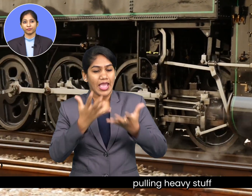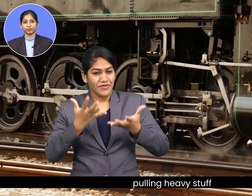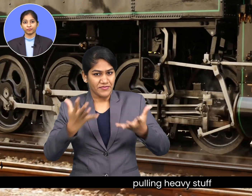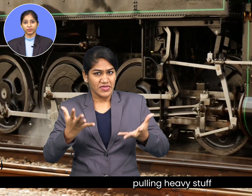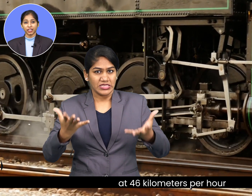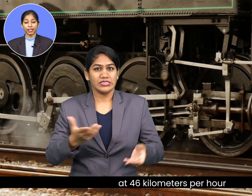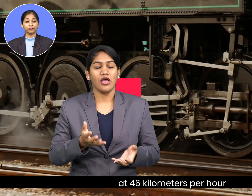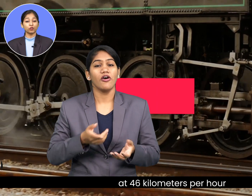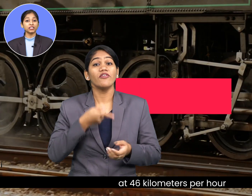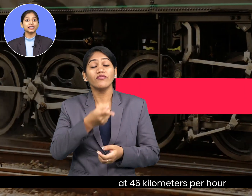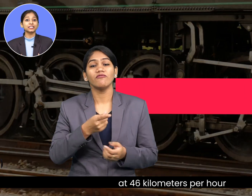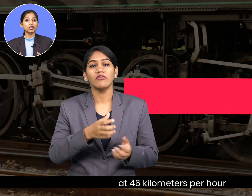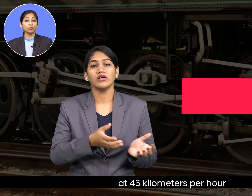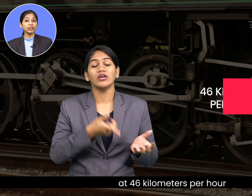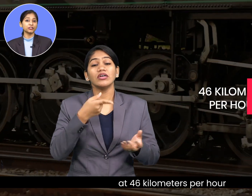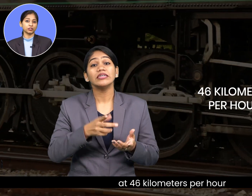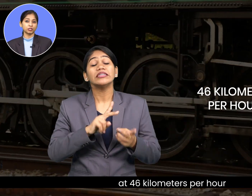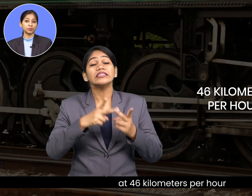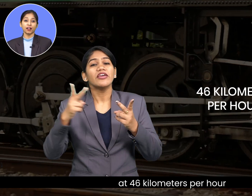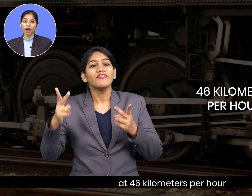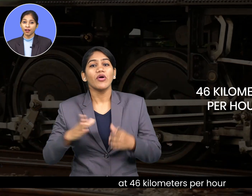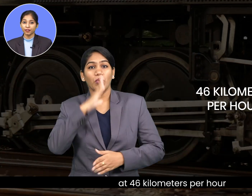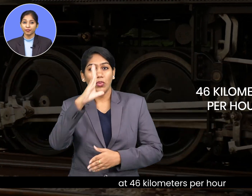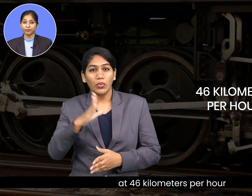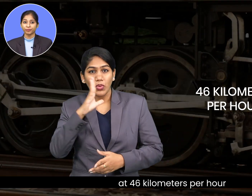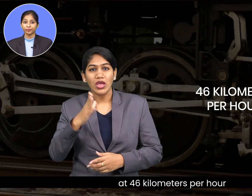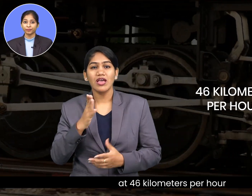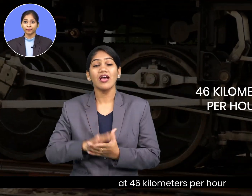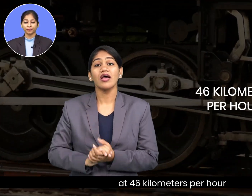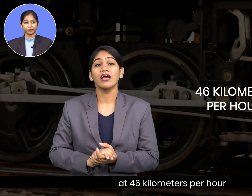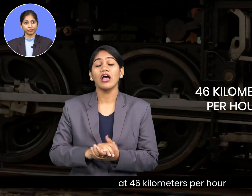stuff at 46 kilometers per hour.